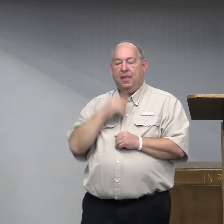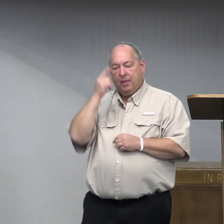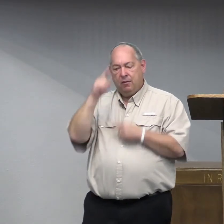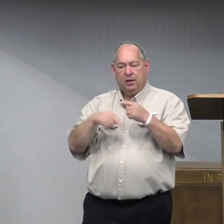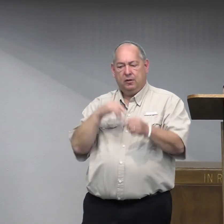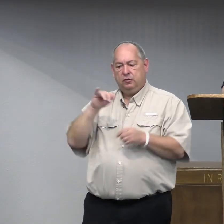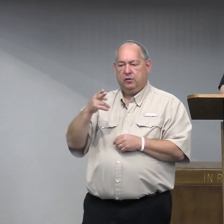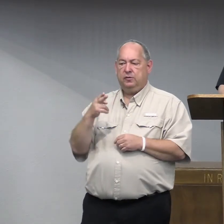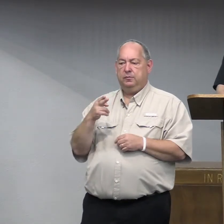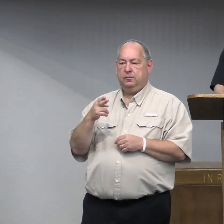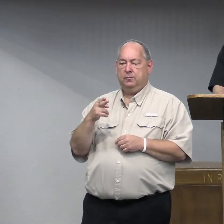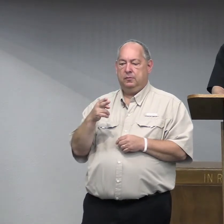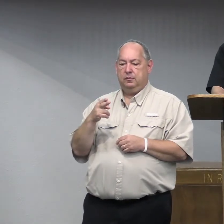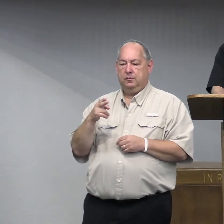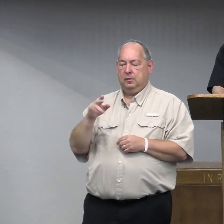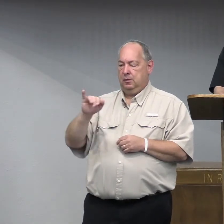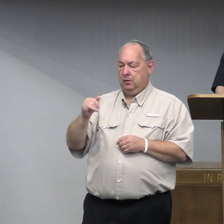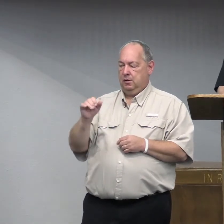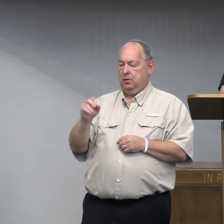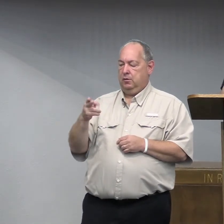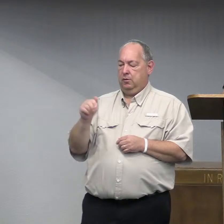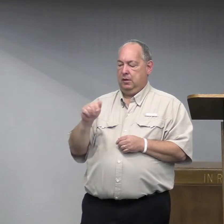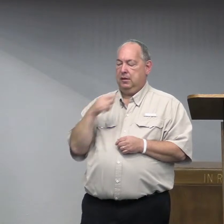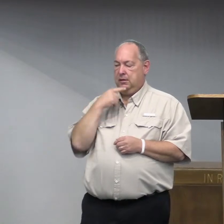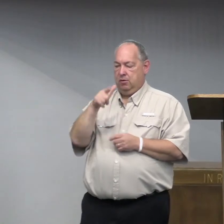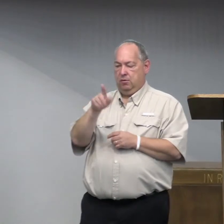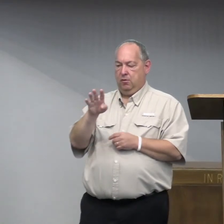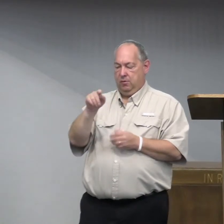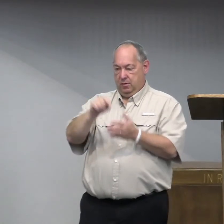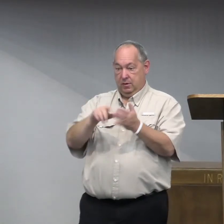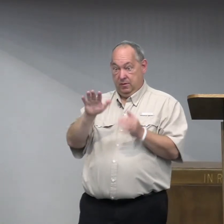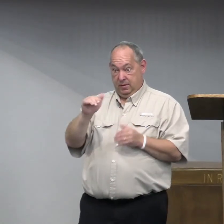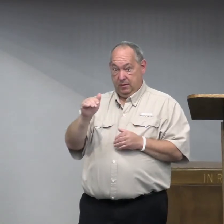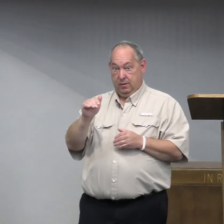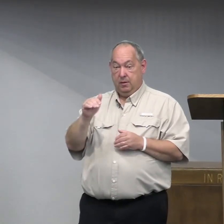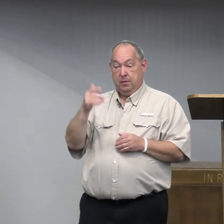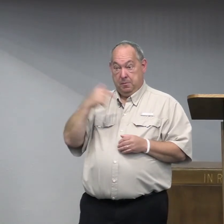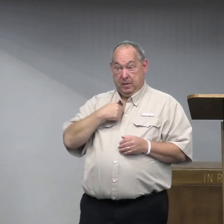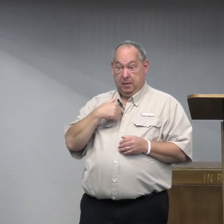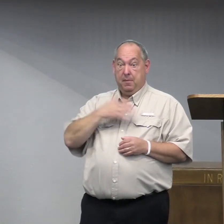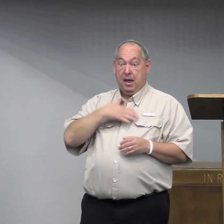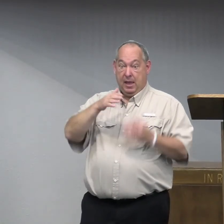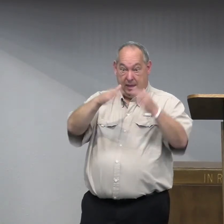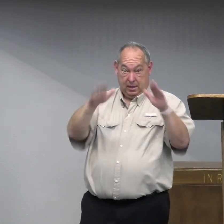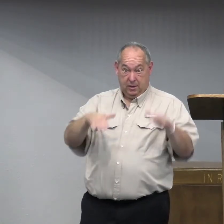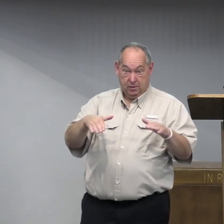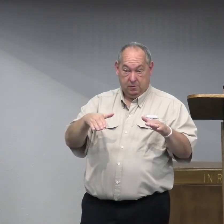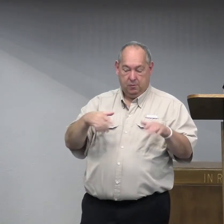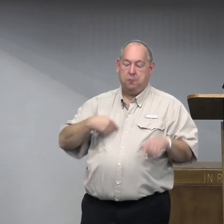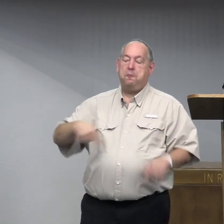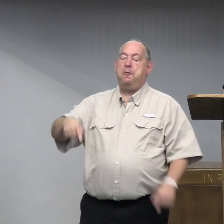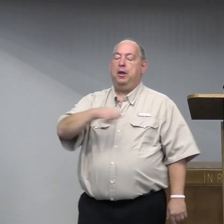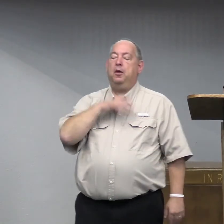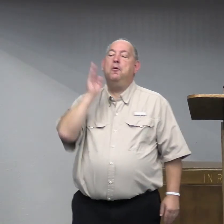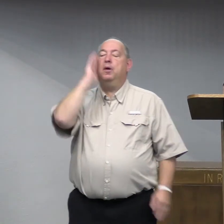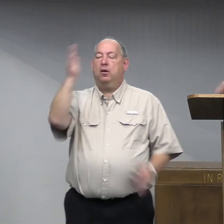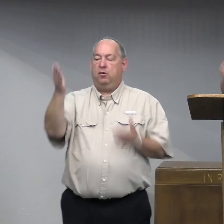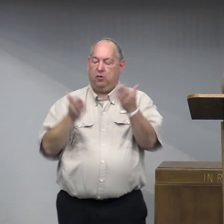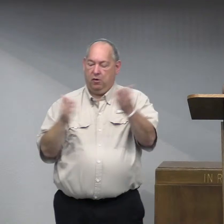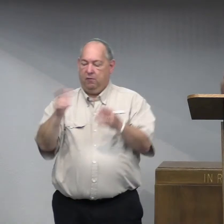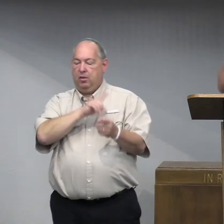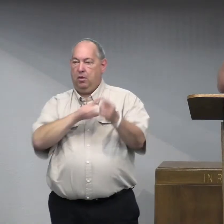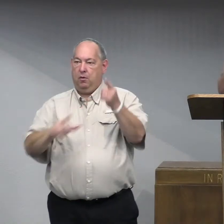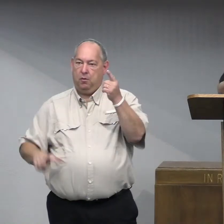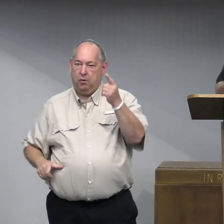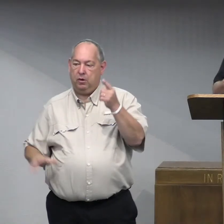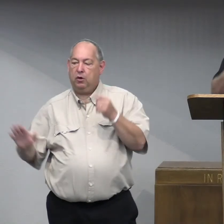what Joshua said in Joshua 24:15, but as for me and my house, we will serve the Lord.